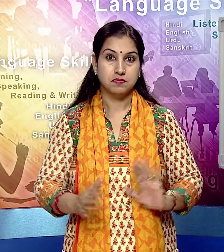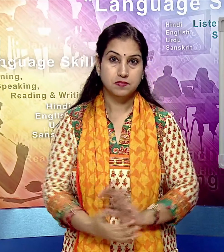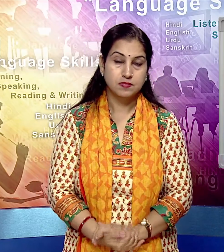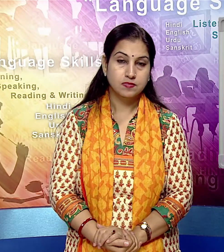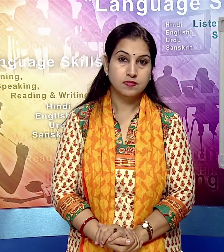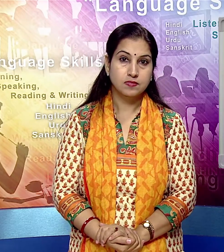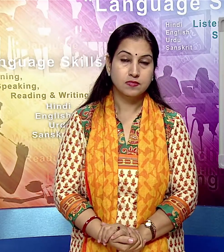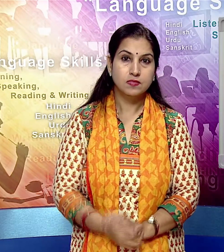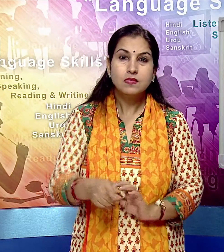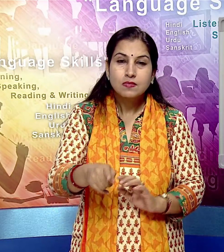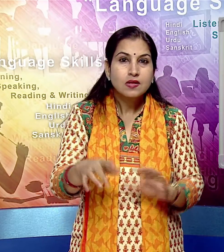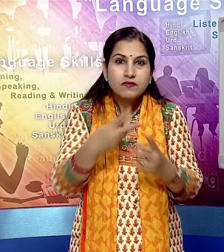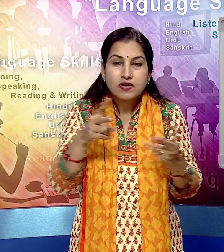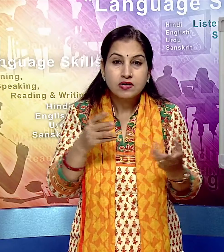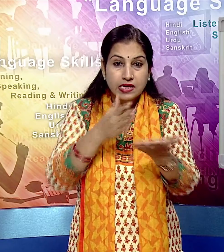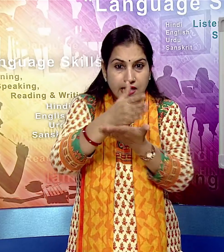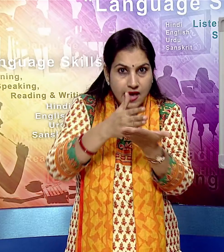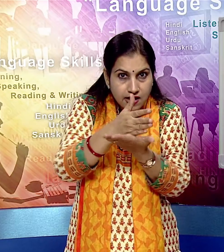We cook cake and bread